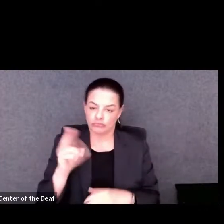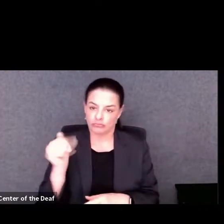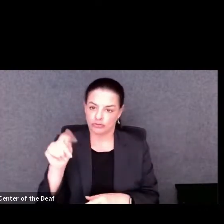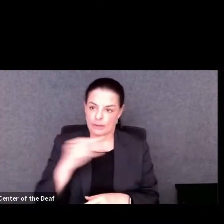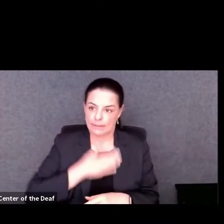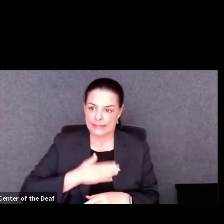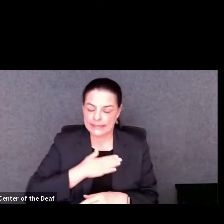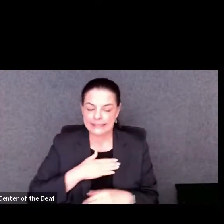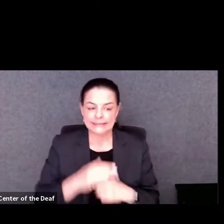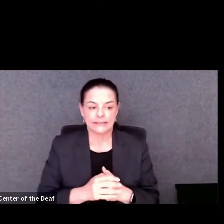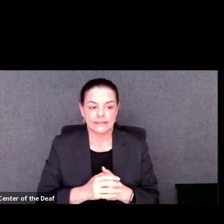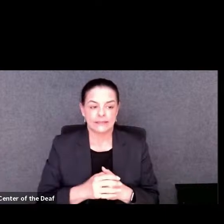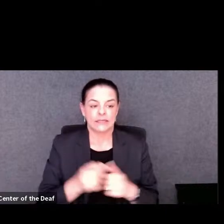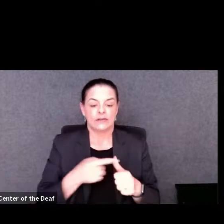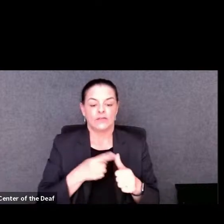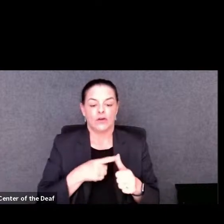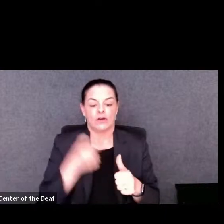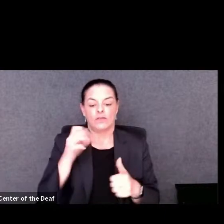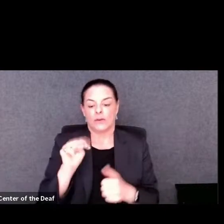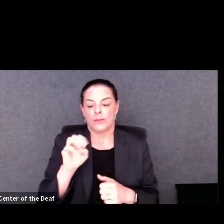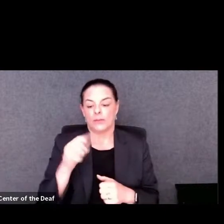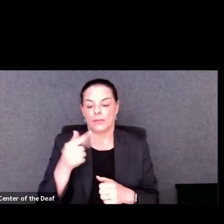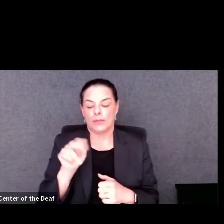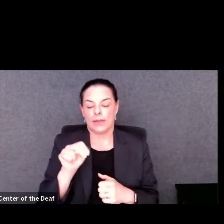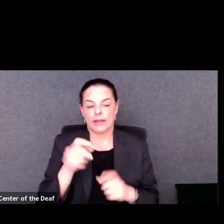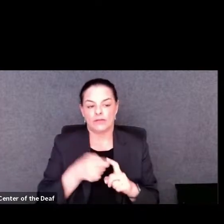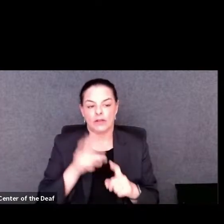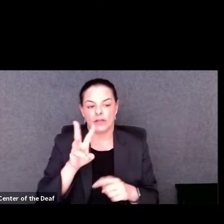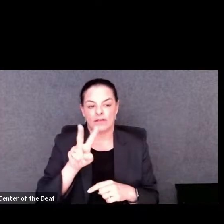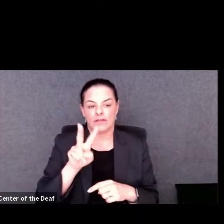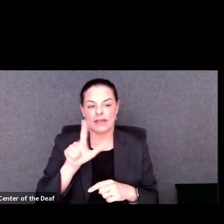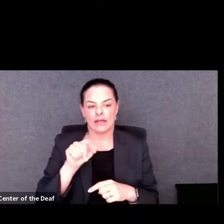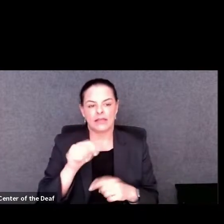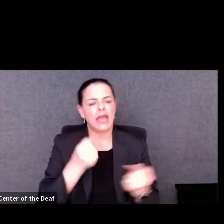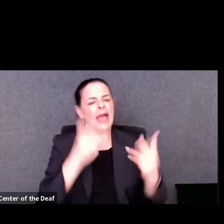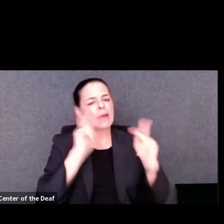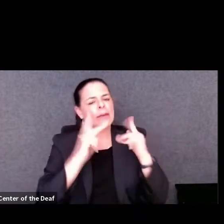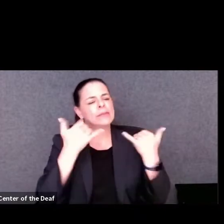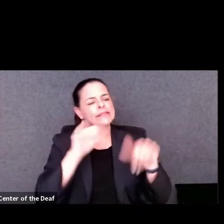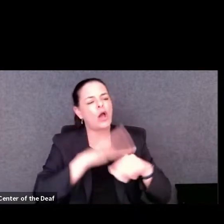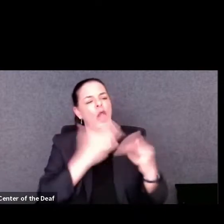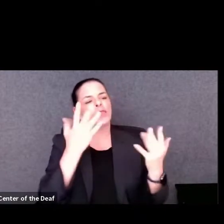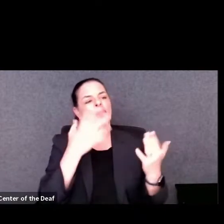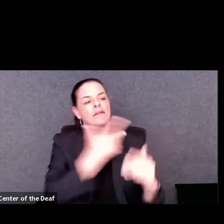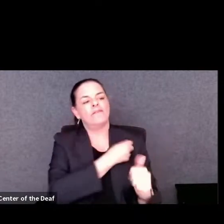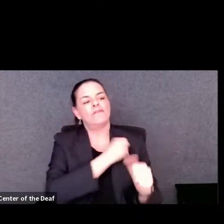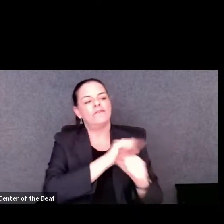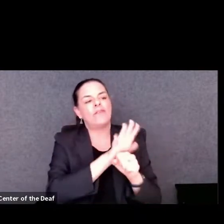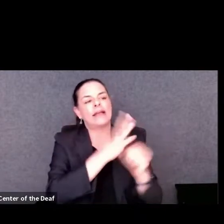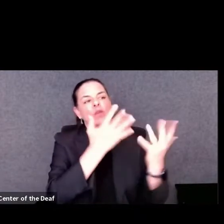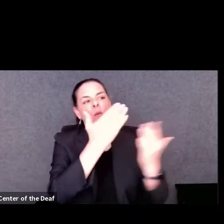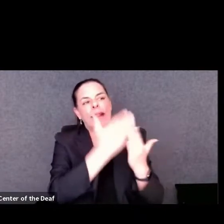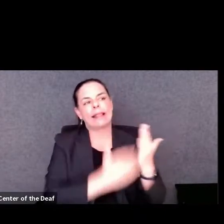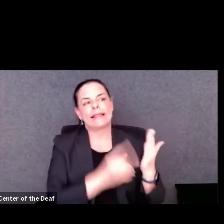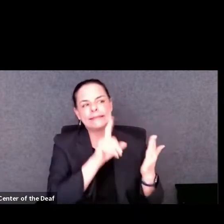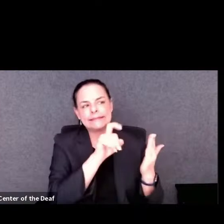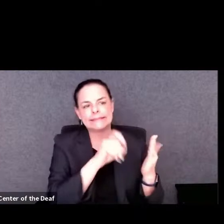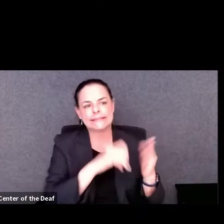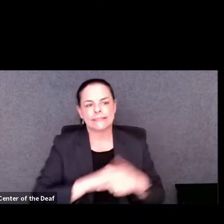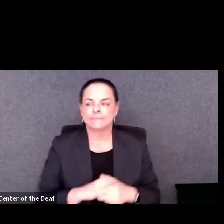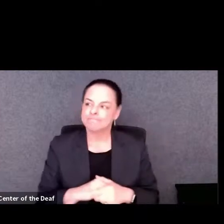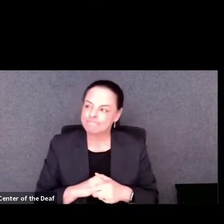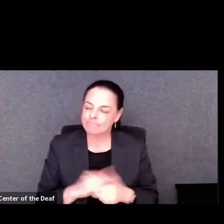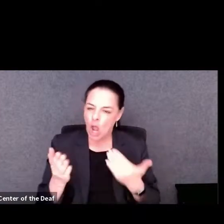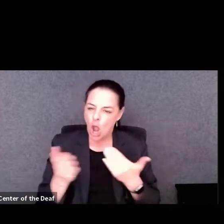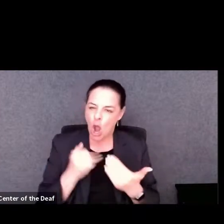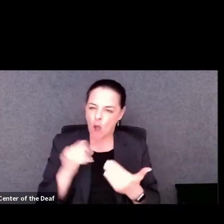feature. From Megan with WVLT, asking how many people remain on the vaccine waiting list. There are